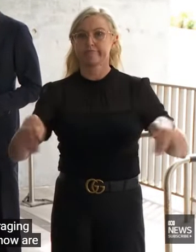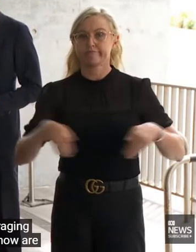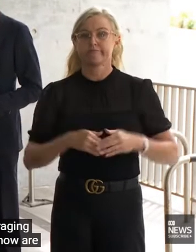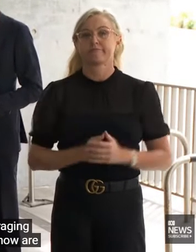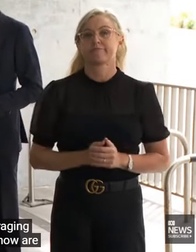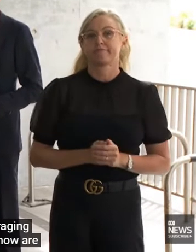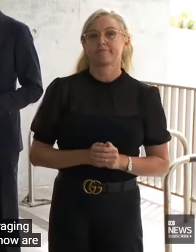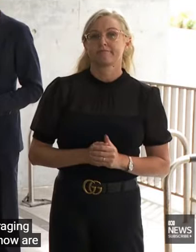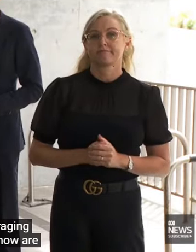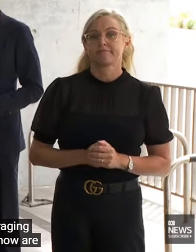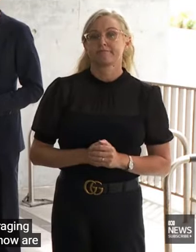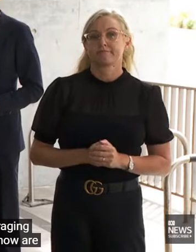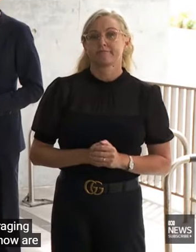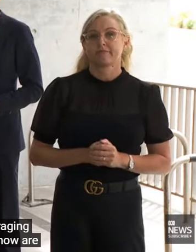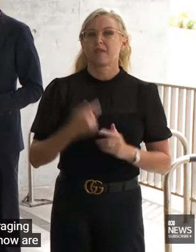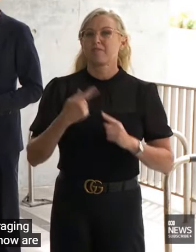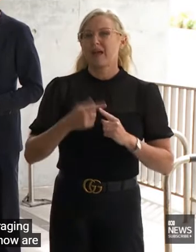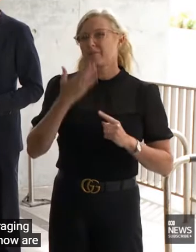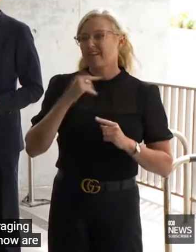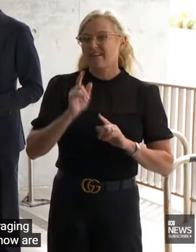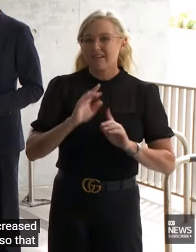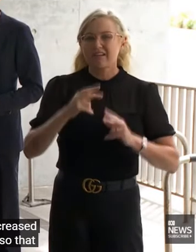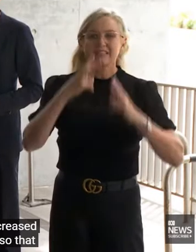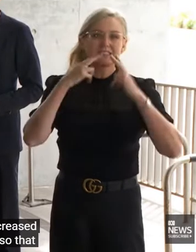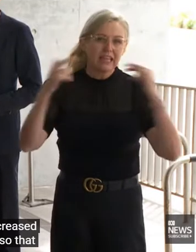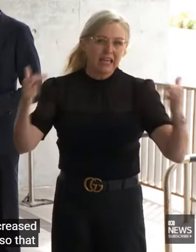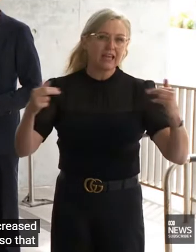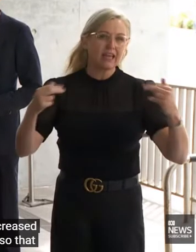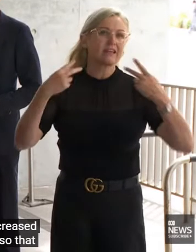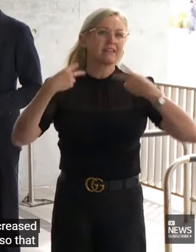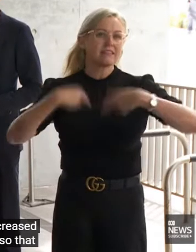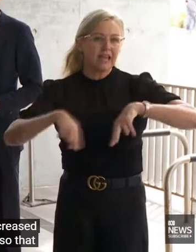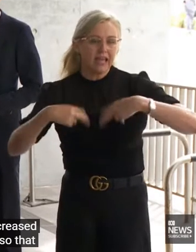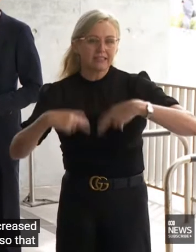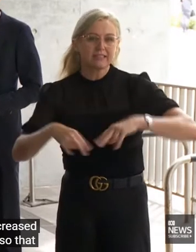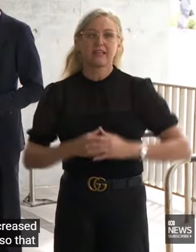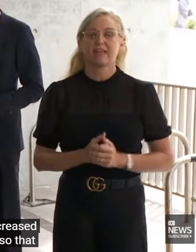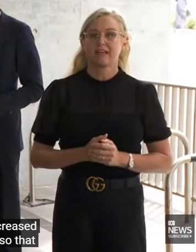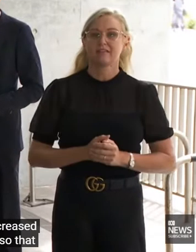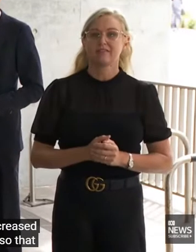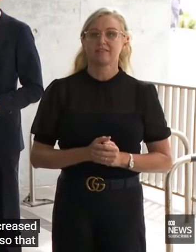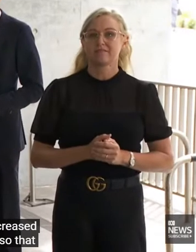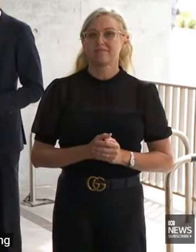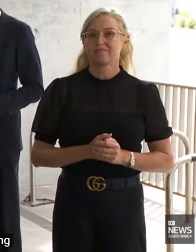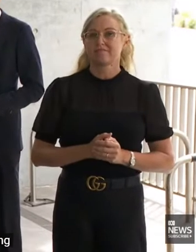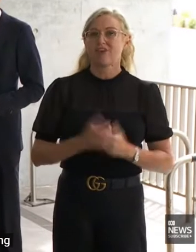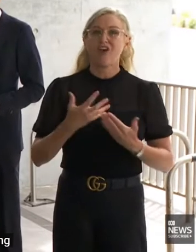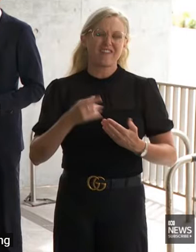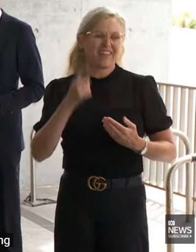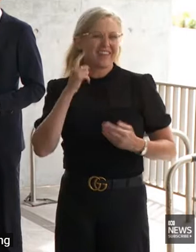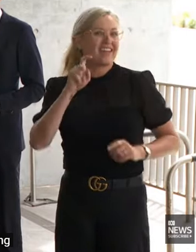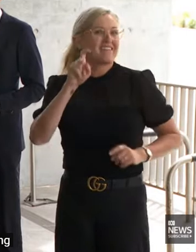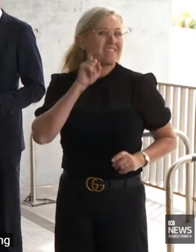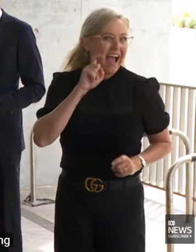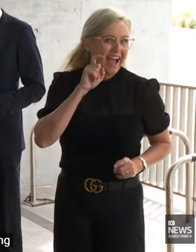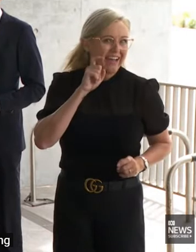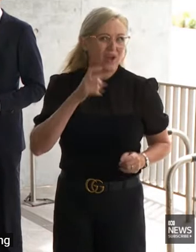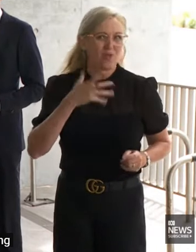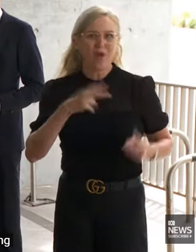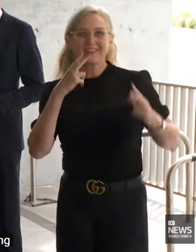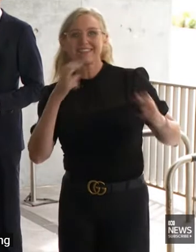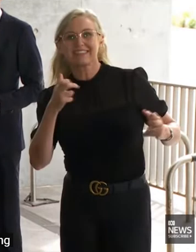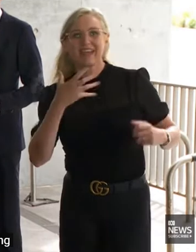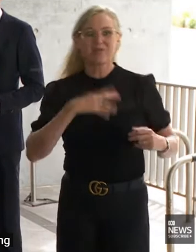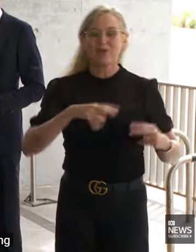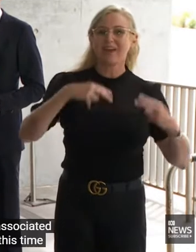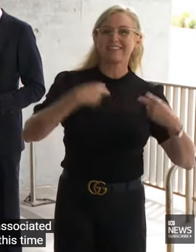with increased transmission risk. That's singing, dancing, things that often are associated with fun. So sorry, at this time of year,